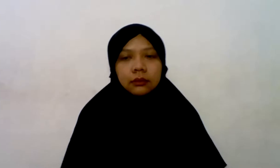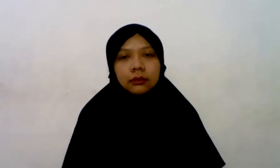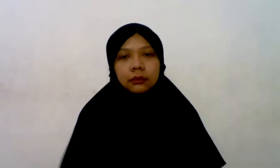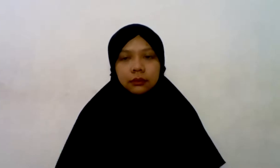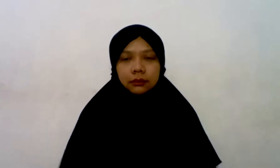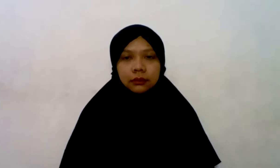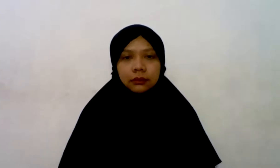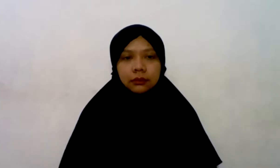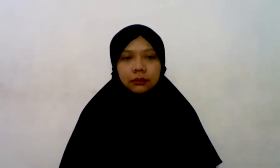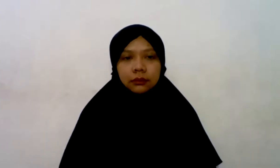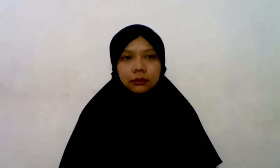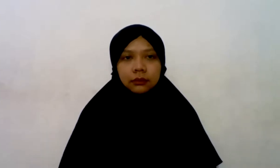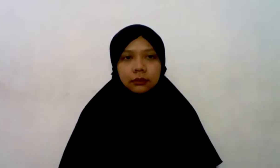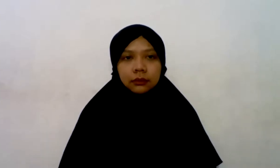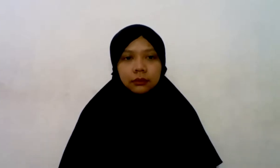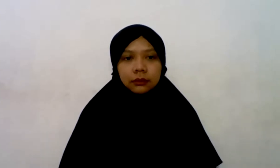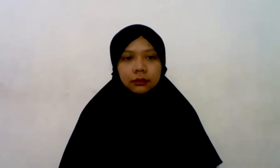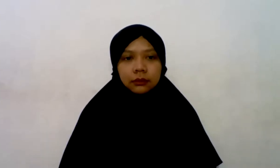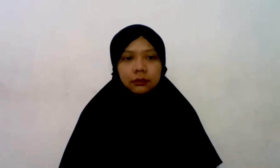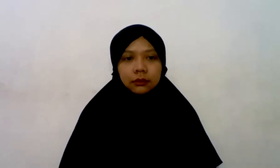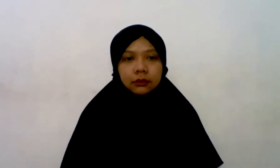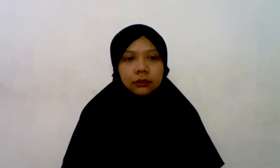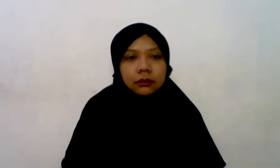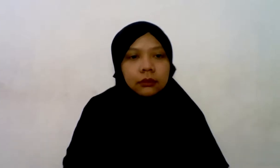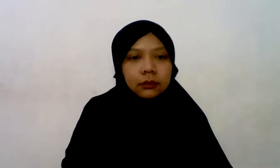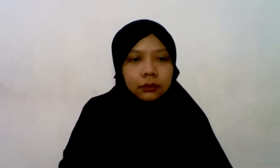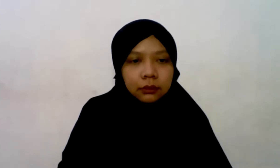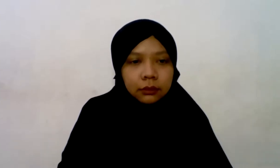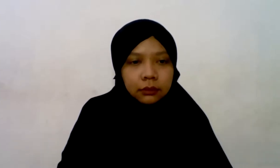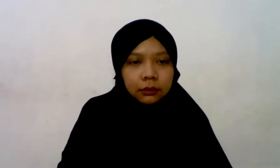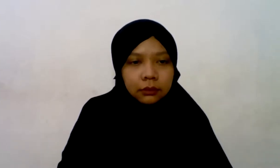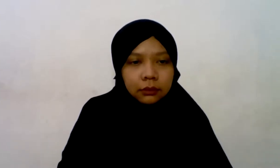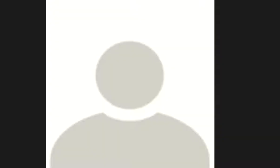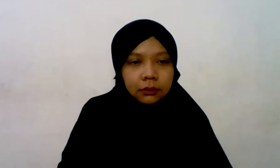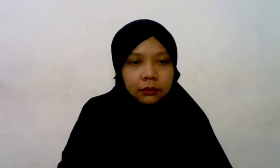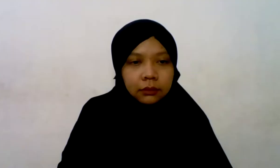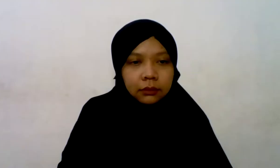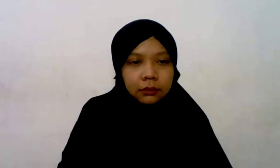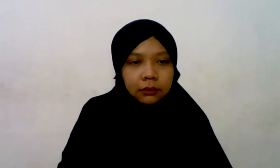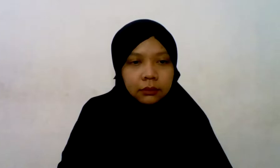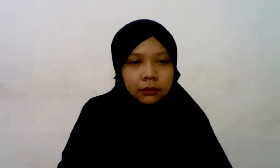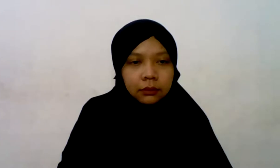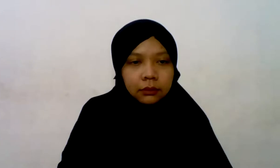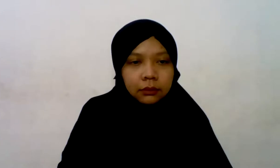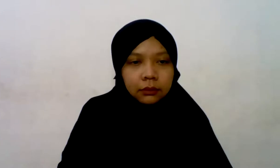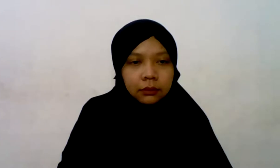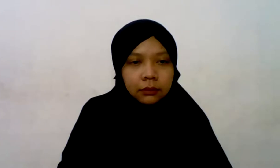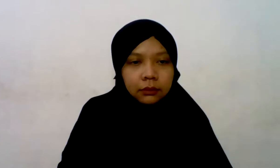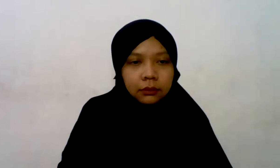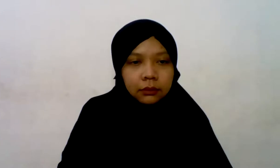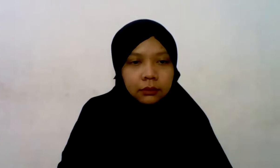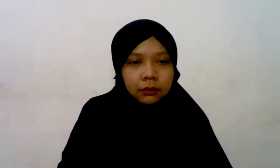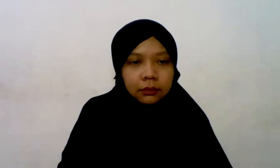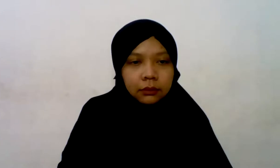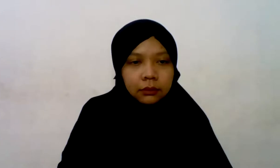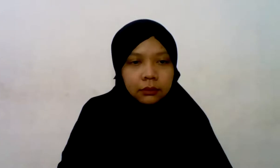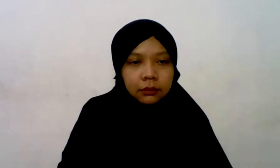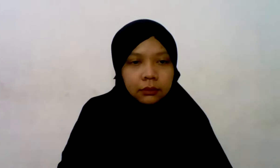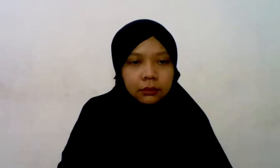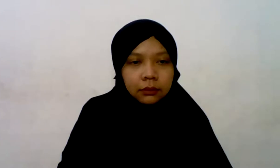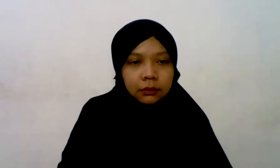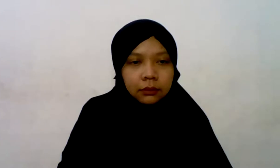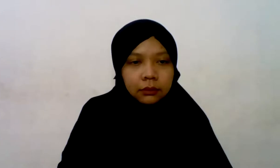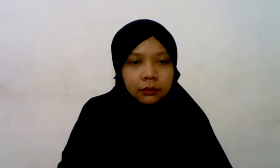No, so let's ask Pak Terry, and then I will just, I think, yeah, Pak Terry. Thank